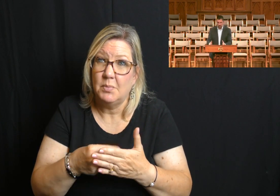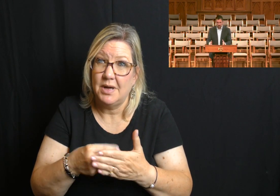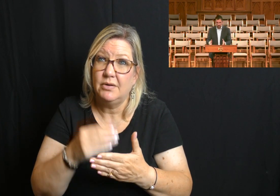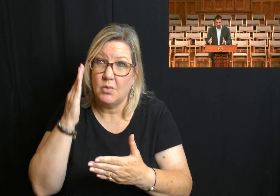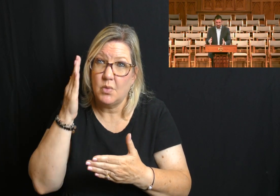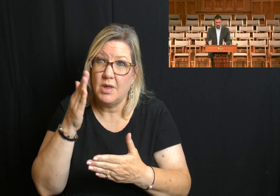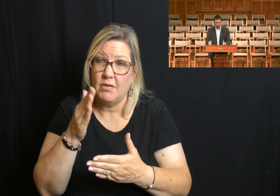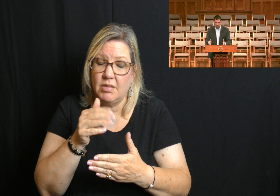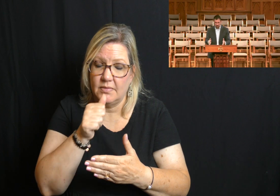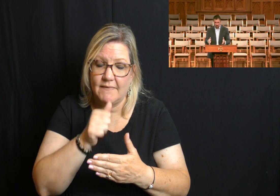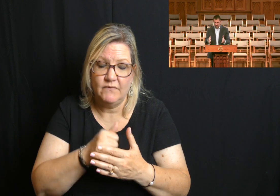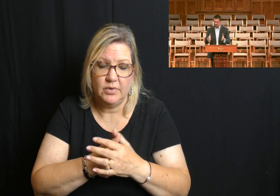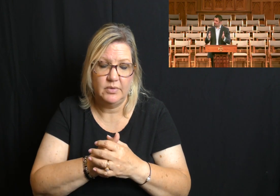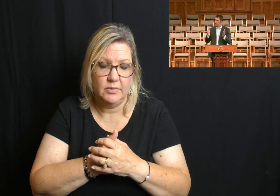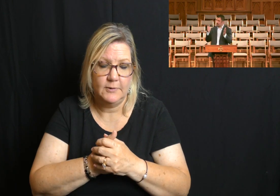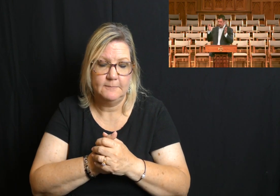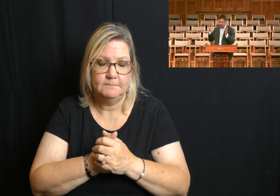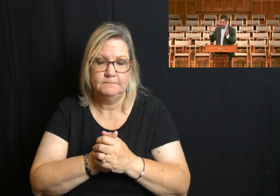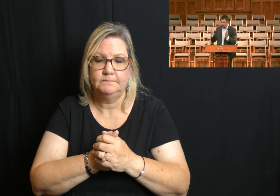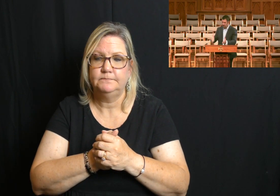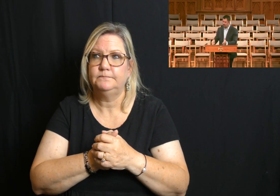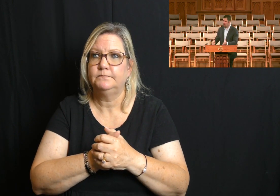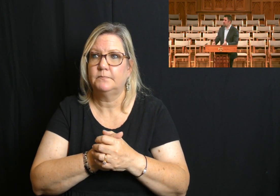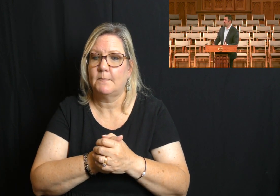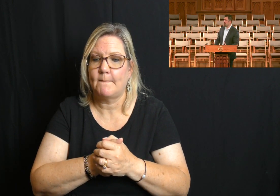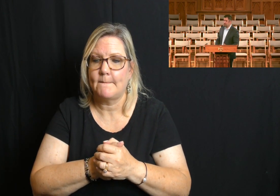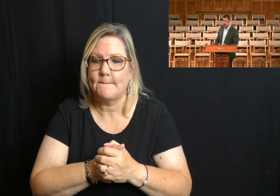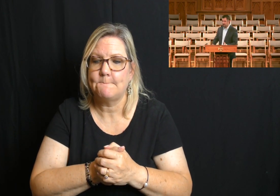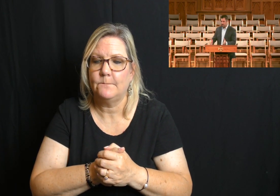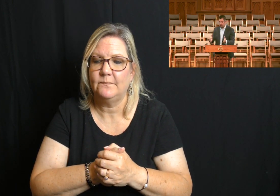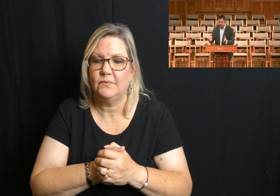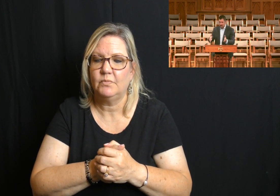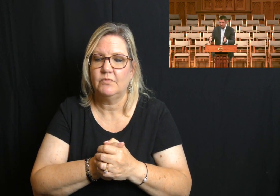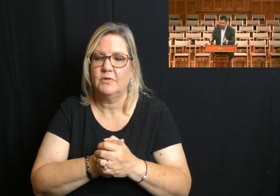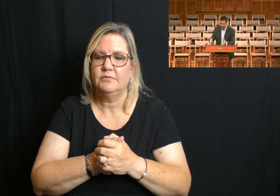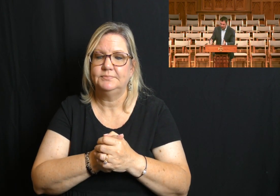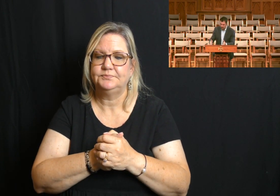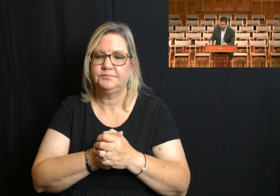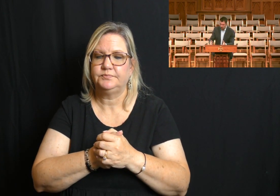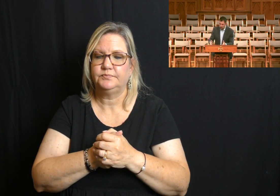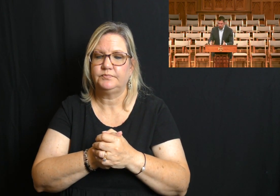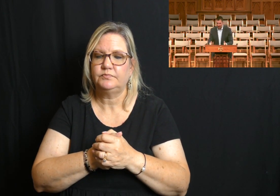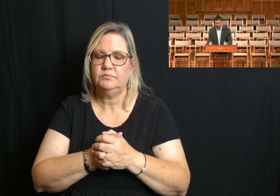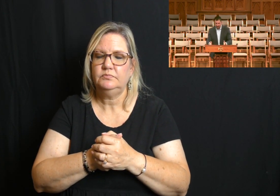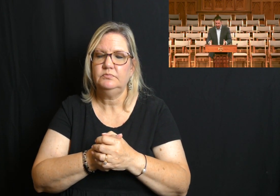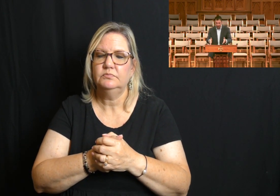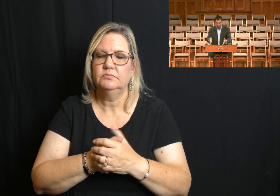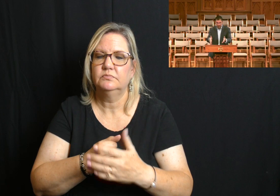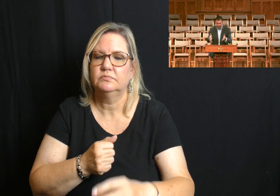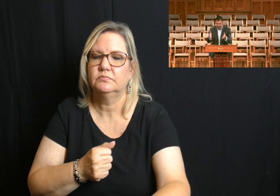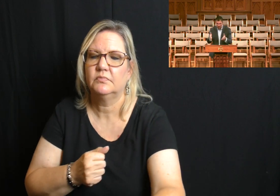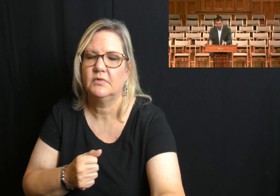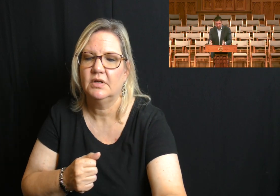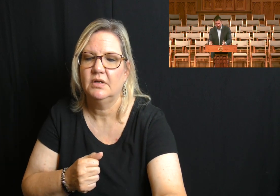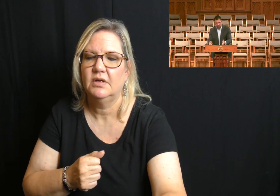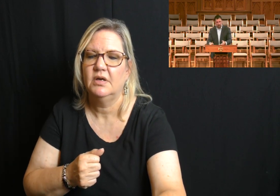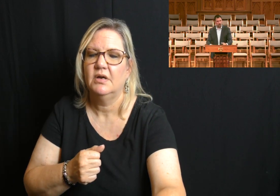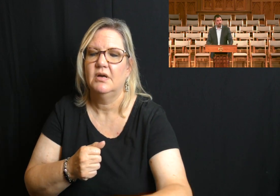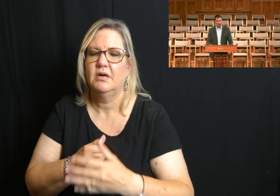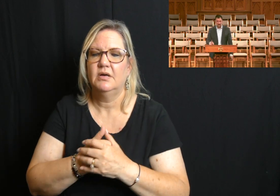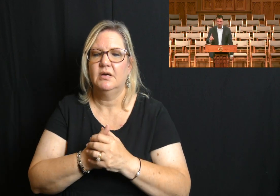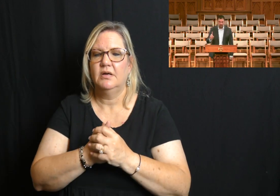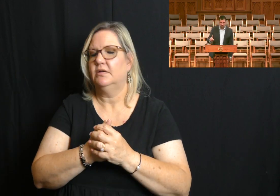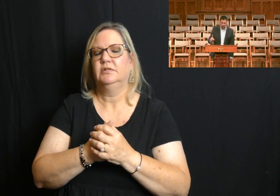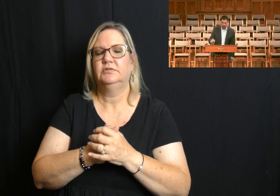Jacob, fear affected his state of mind. Fear affected his spiritual life. Fear affected his handling of